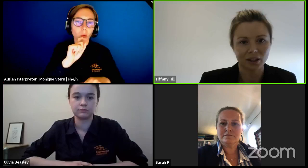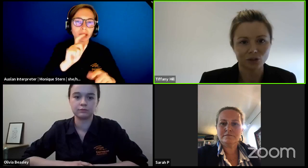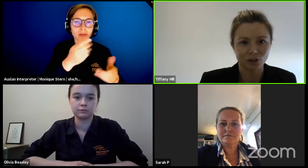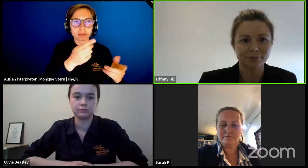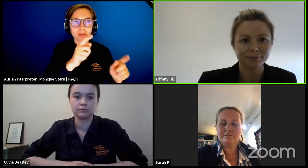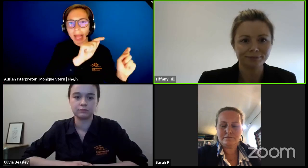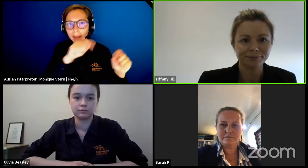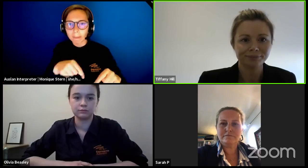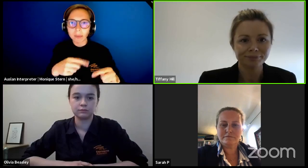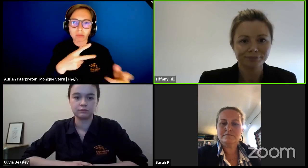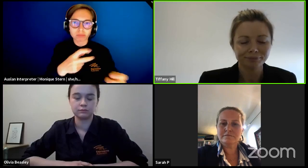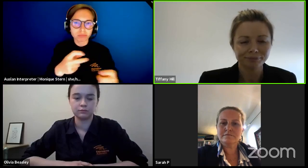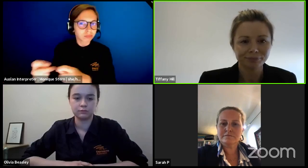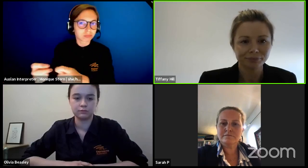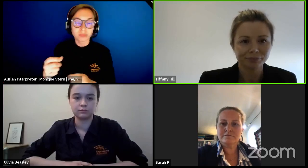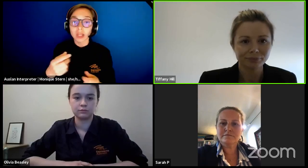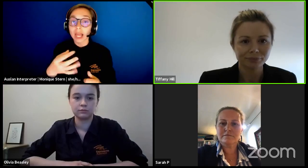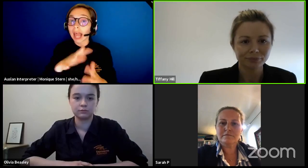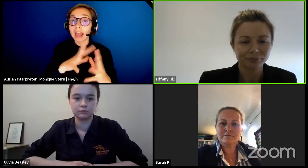the vaccination.